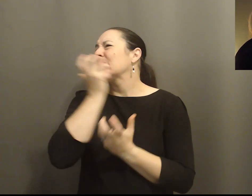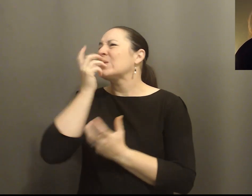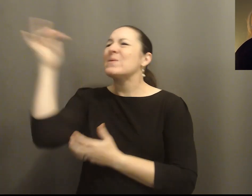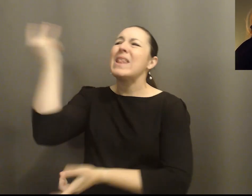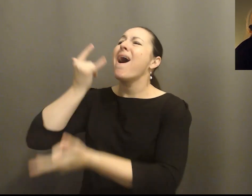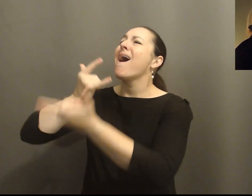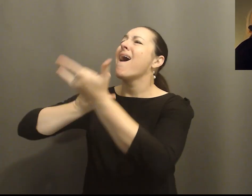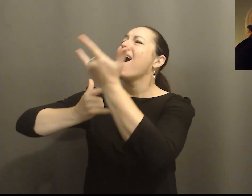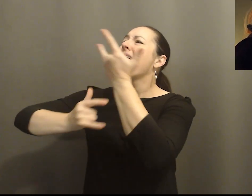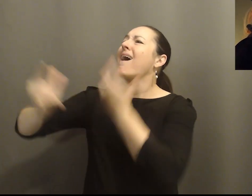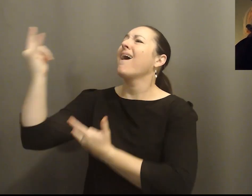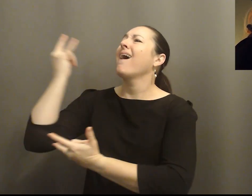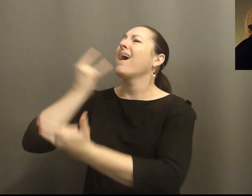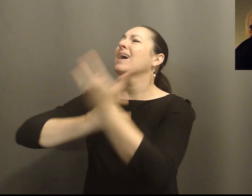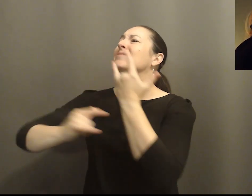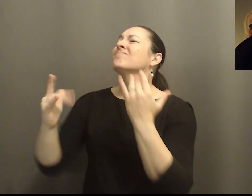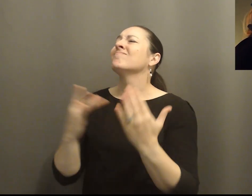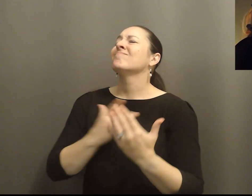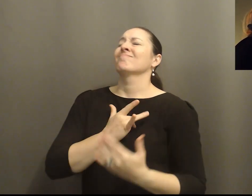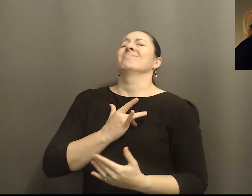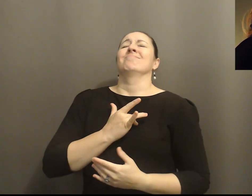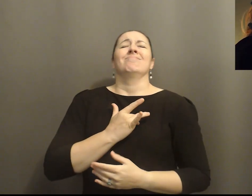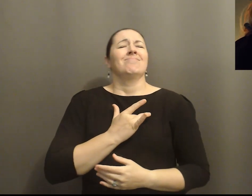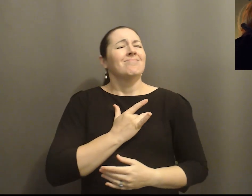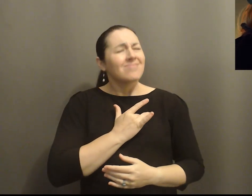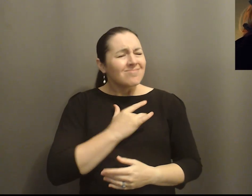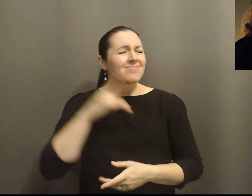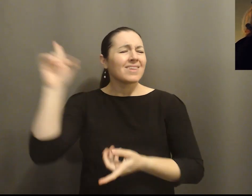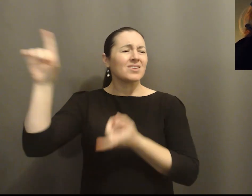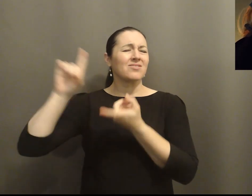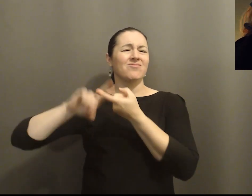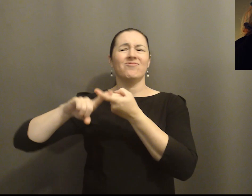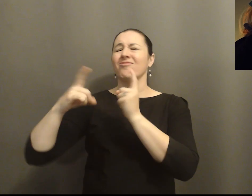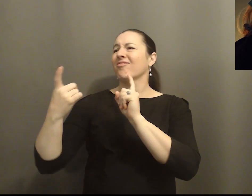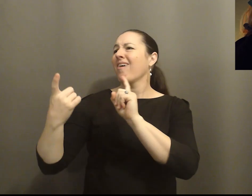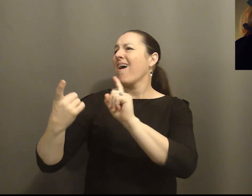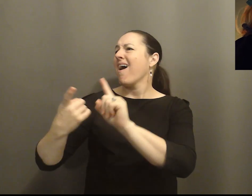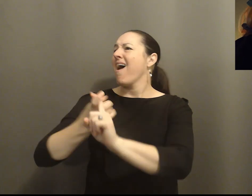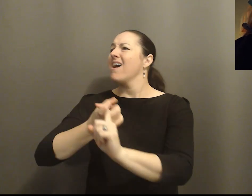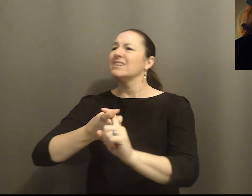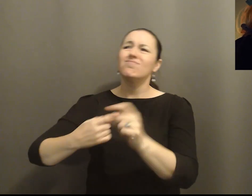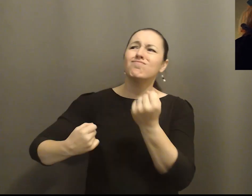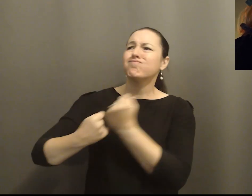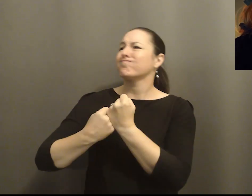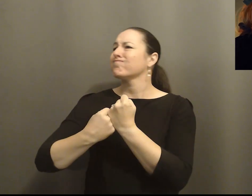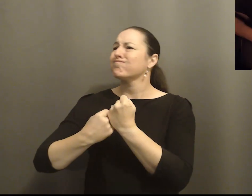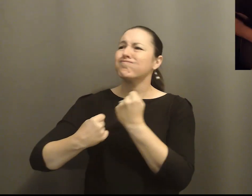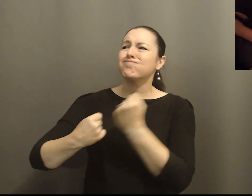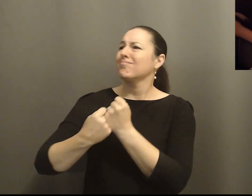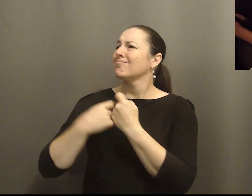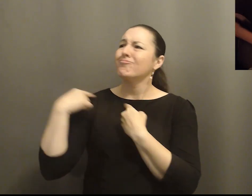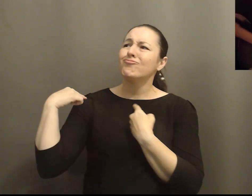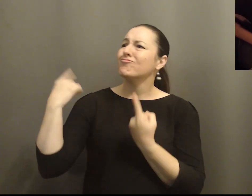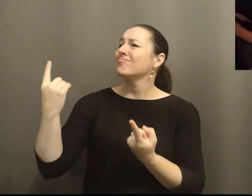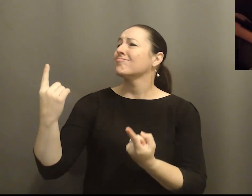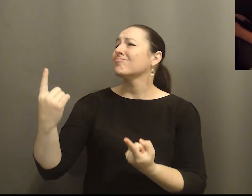how you love me What a friend you have been